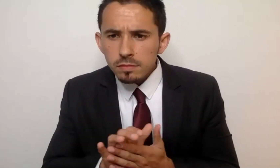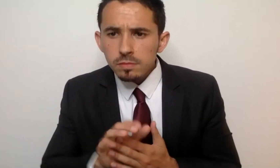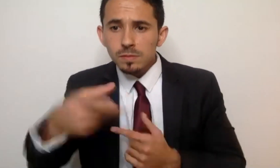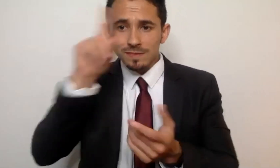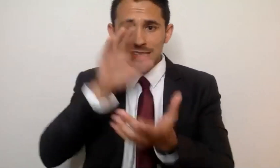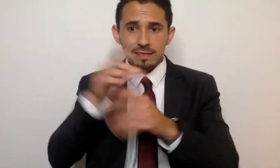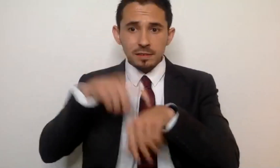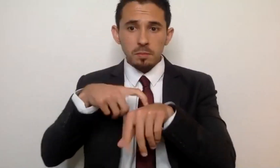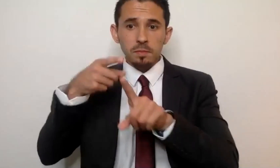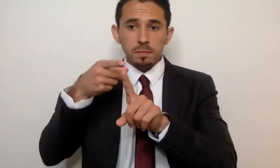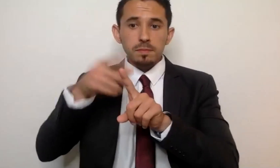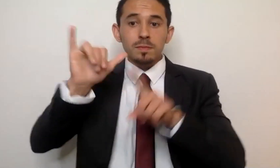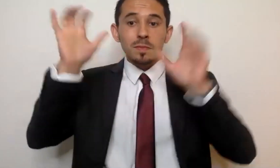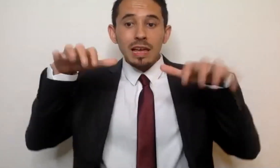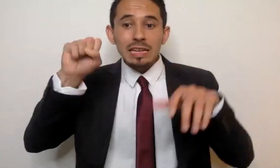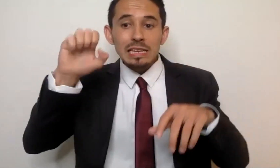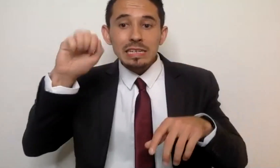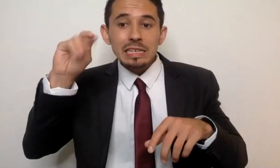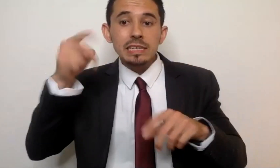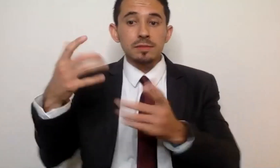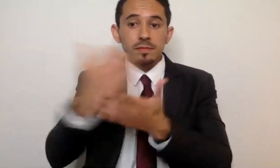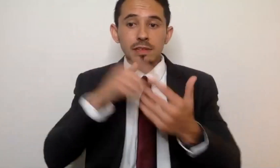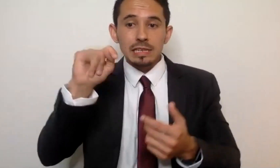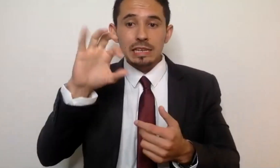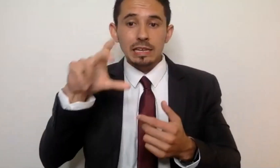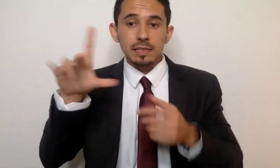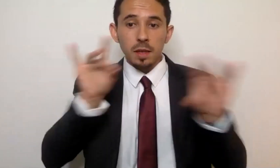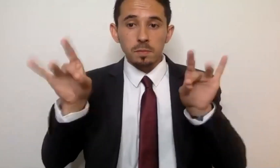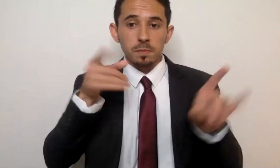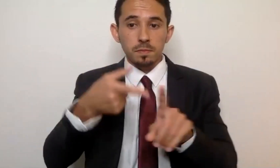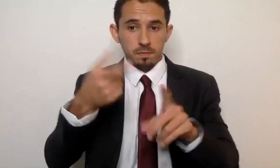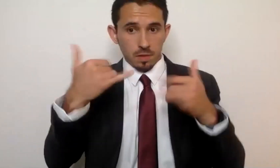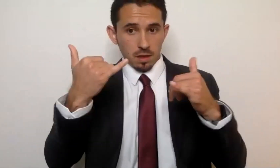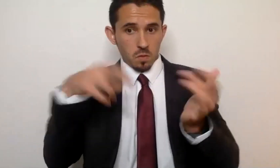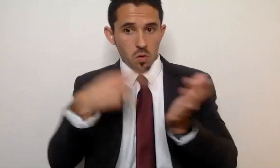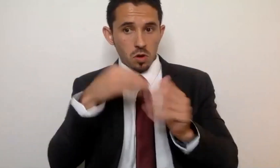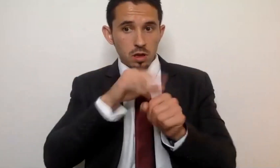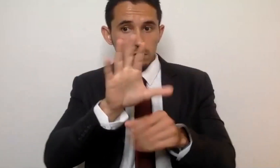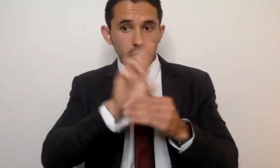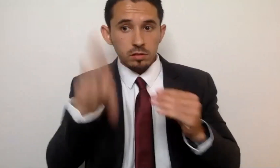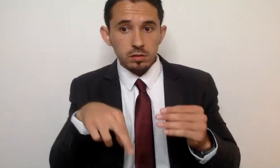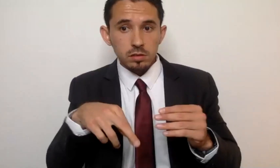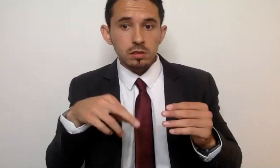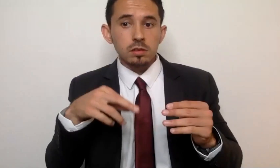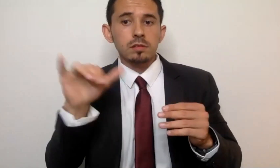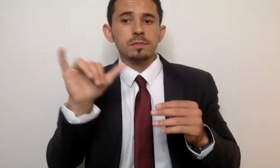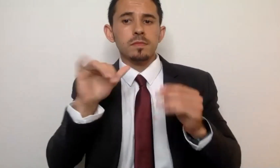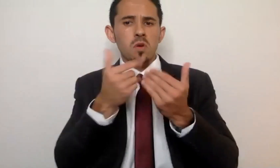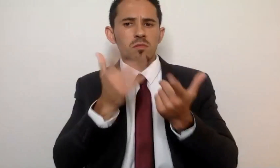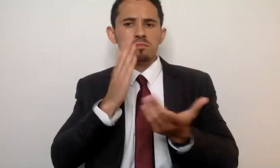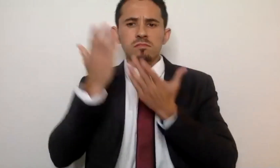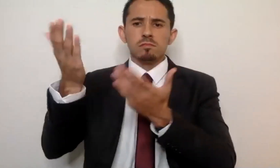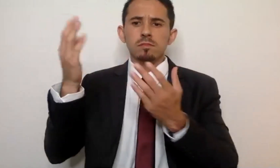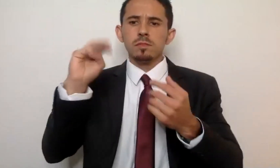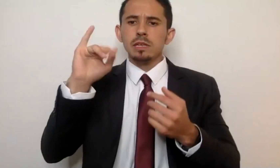Let's see. Do you believe the time, like a rainy season, that you collected the tick samples could have played a role in